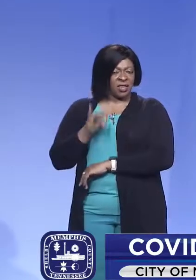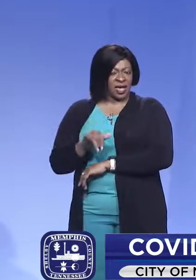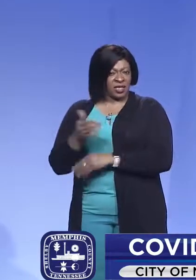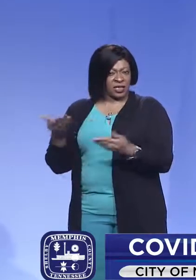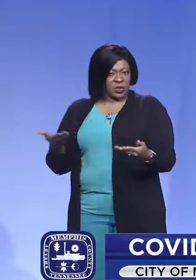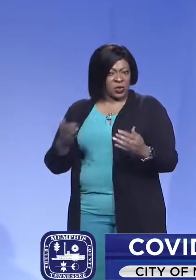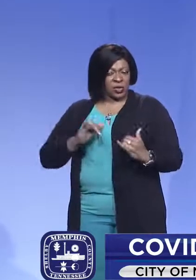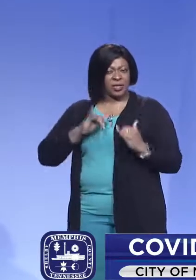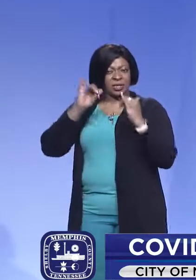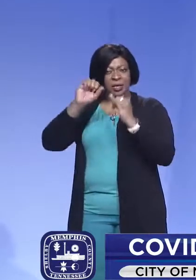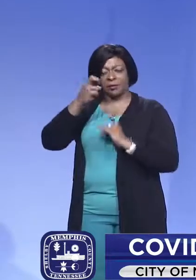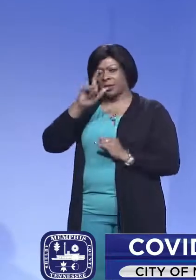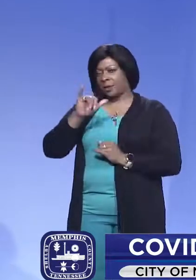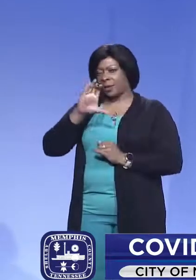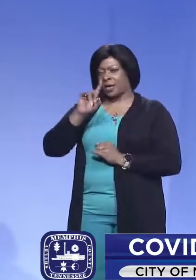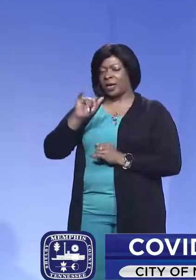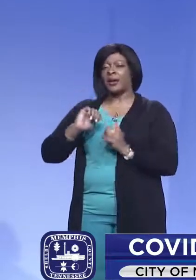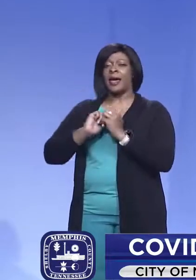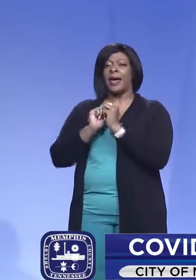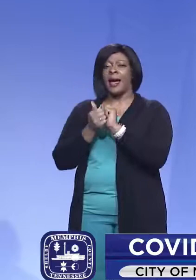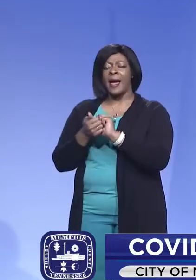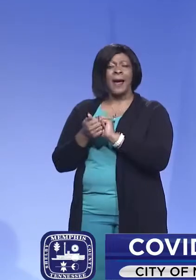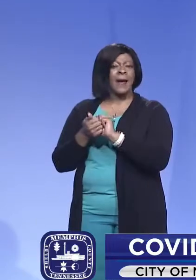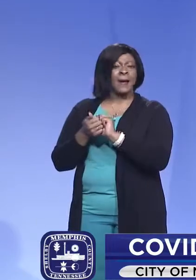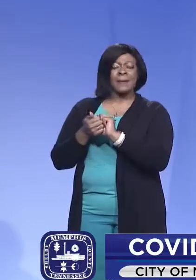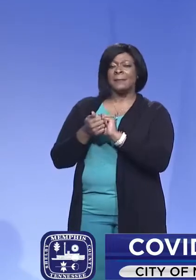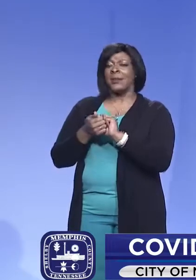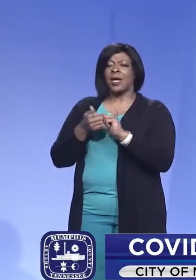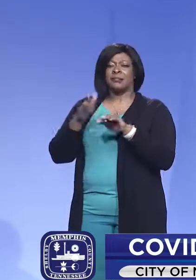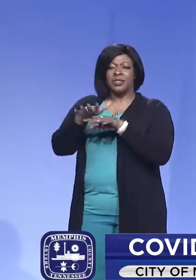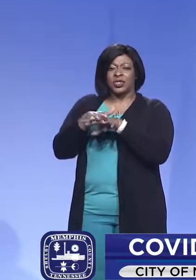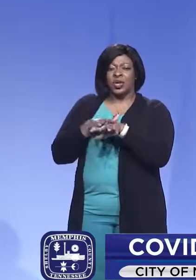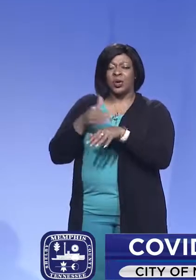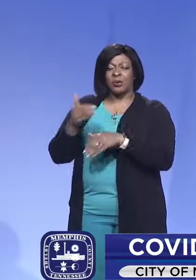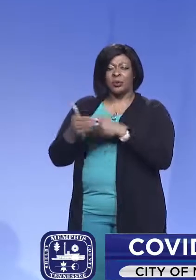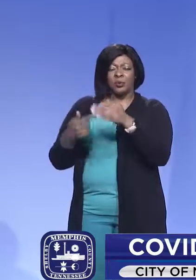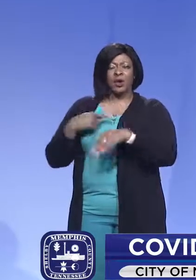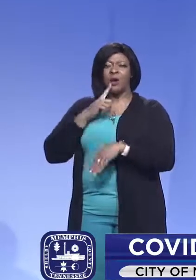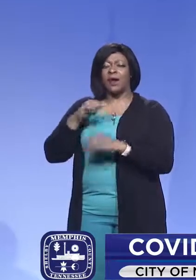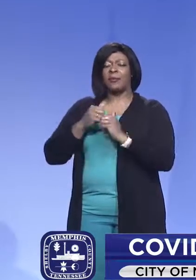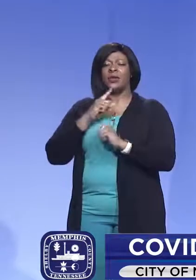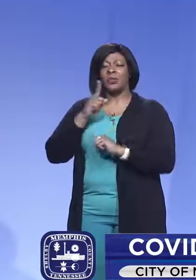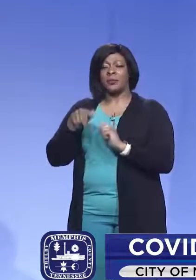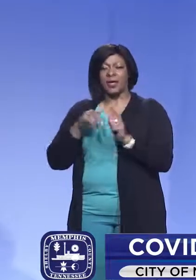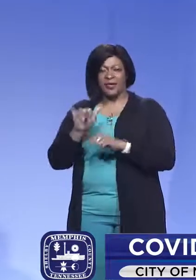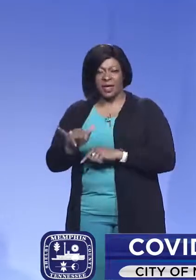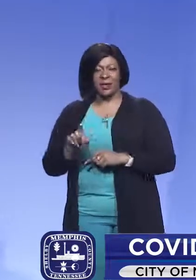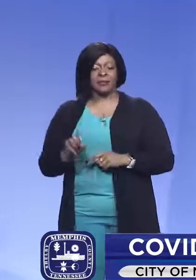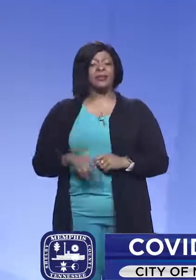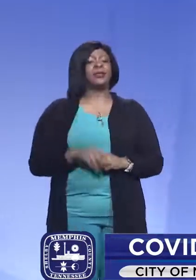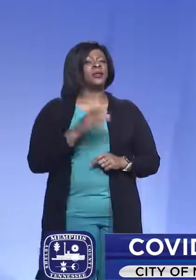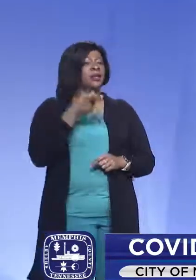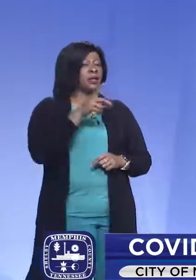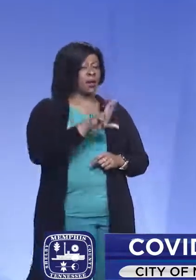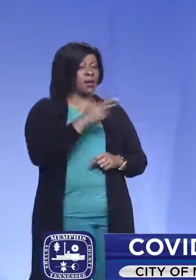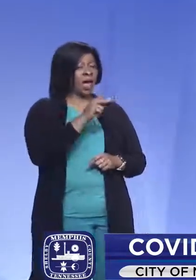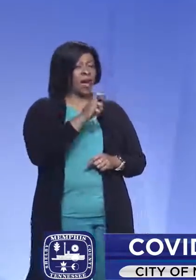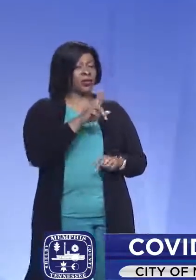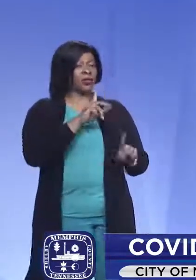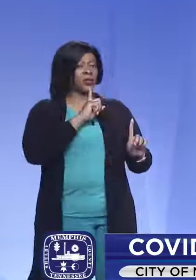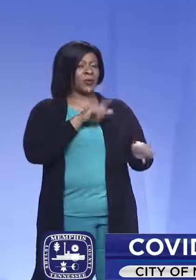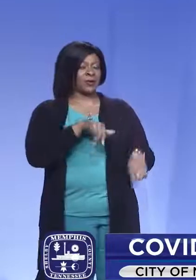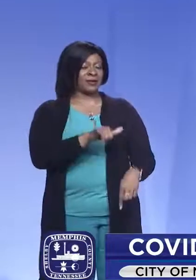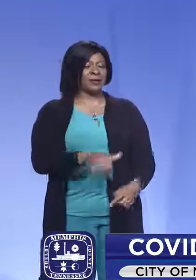Shelby County as well? And if so, how off pace are we, and what is the main contributor to that? I'm going to let Dr. Haushalter answer that.